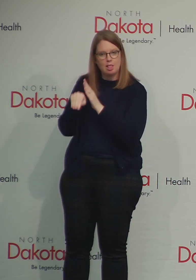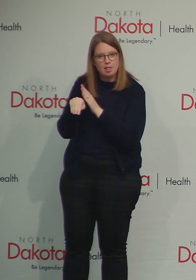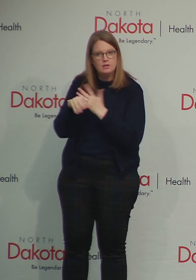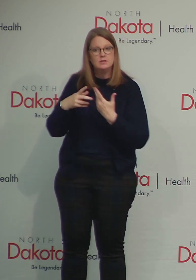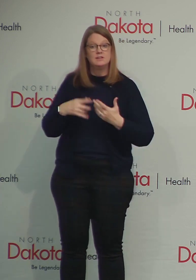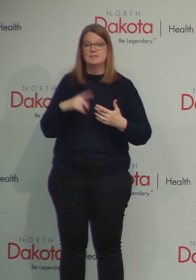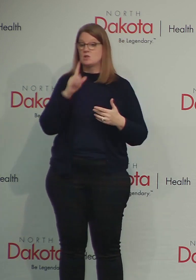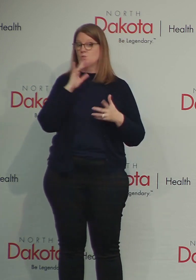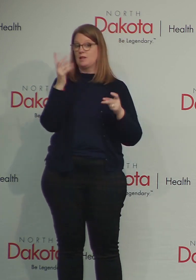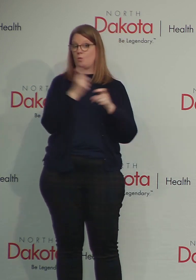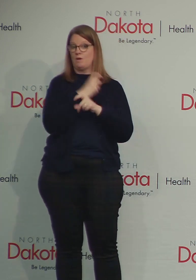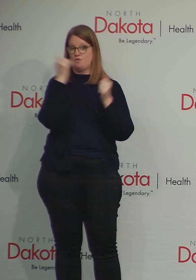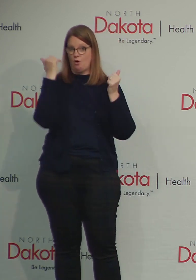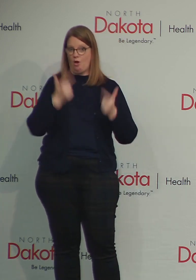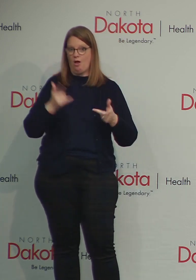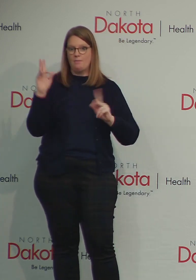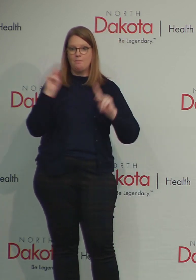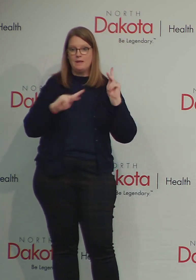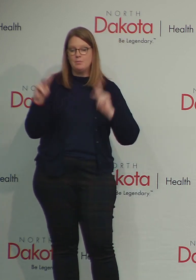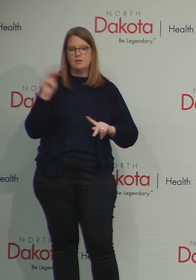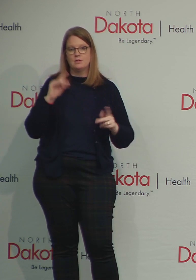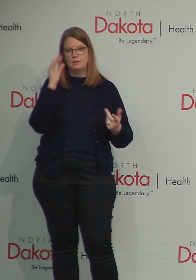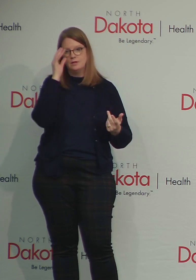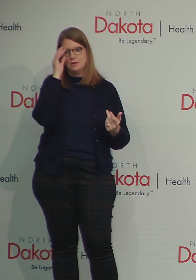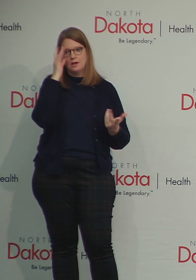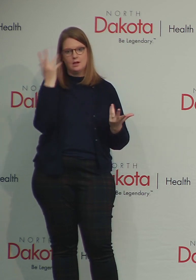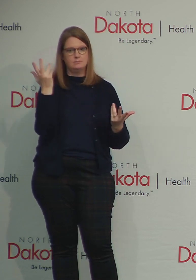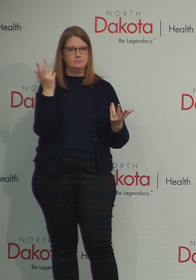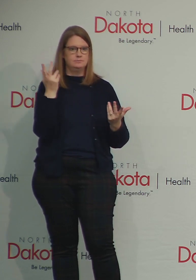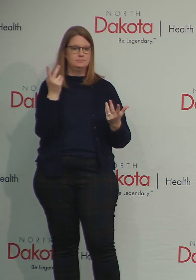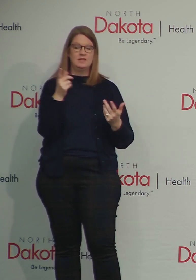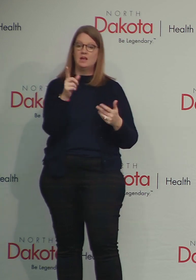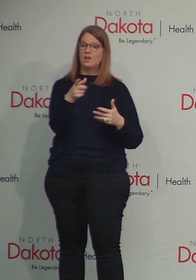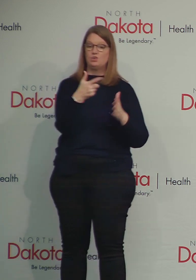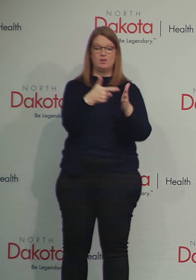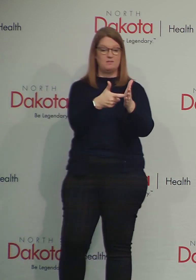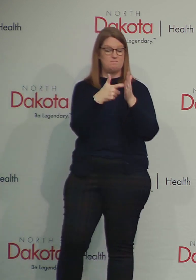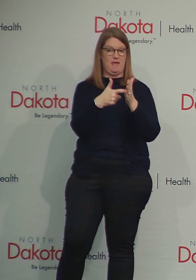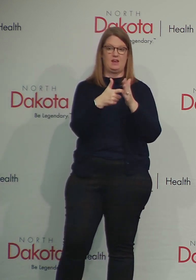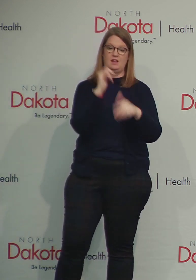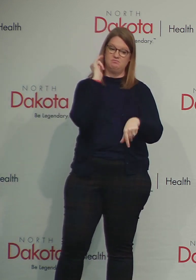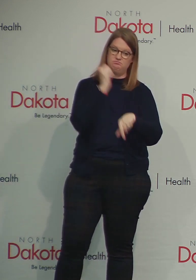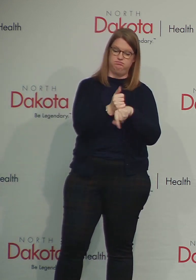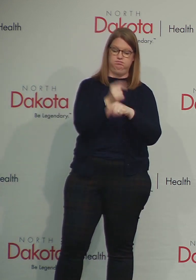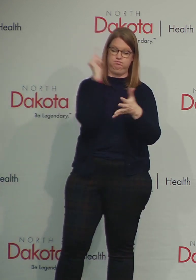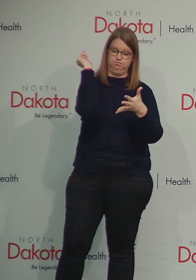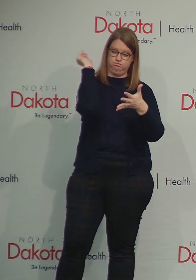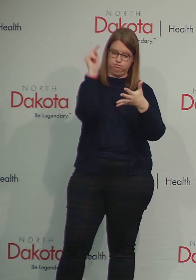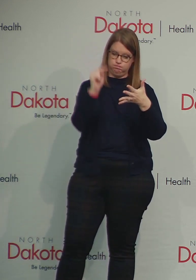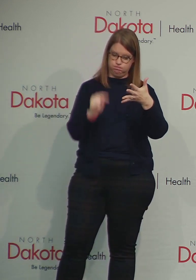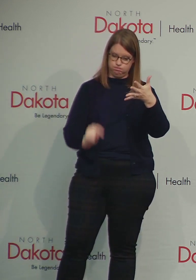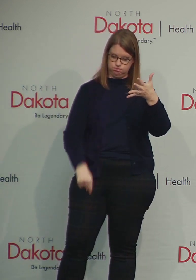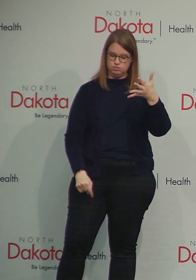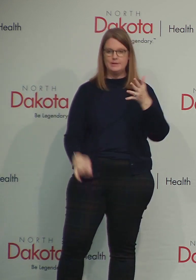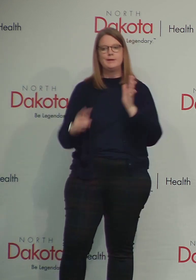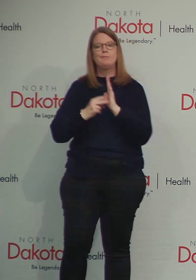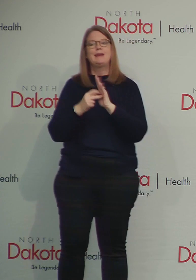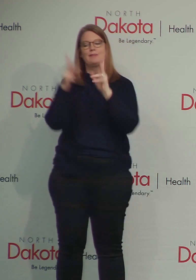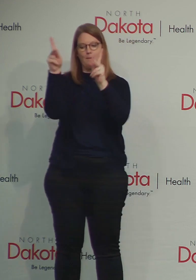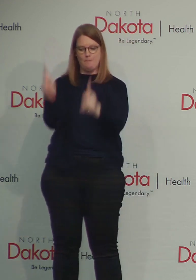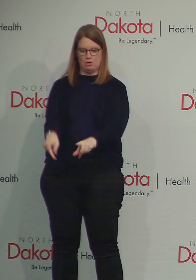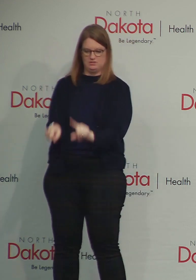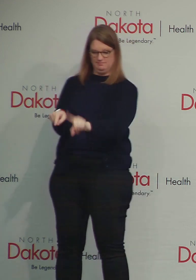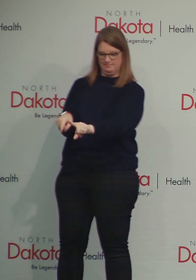win for everybody. And at the end of the day, I've said it 100 times, but you can put in all the mandates you want in the world, but an individual has to put on a mask. This is